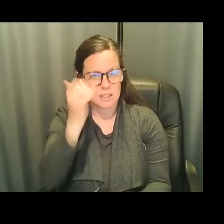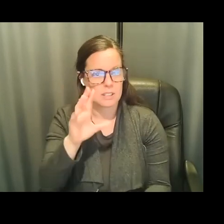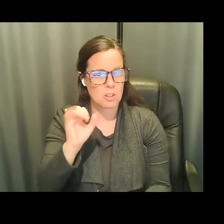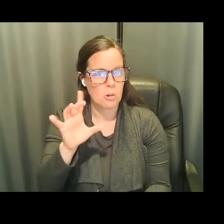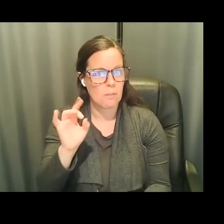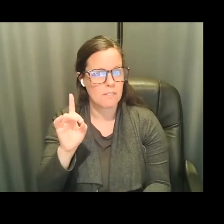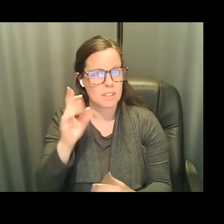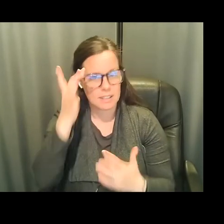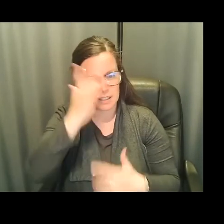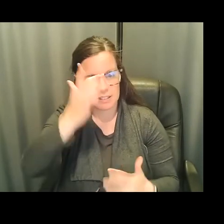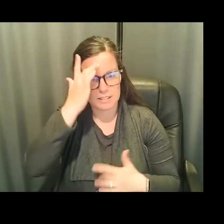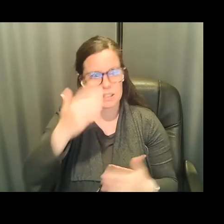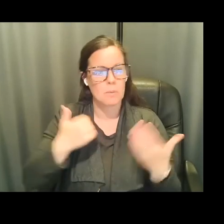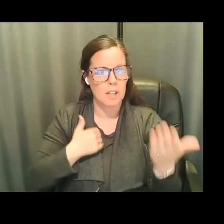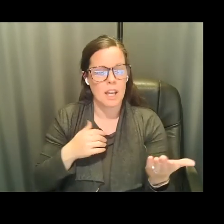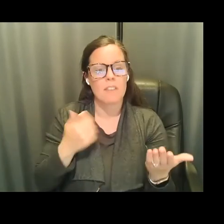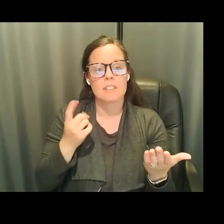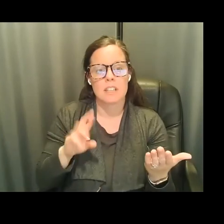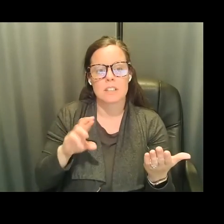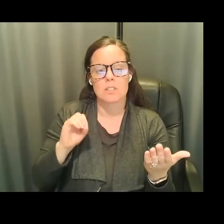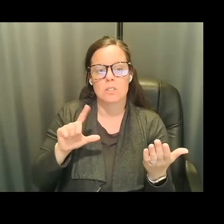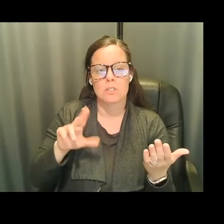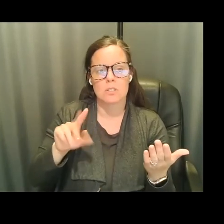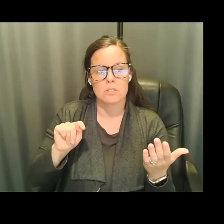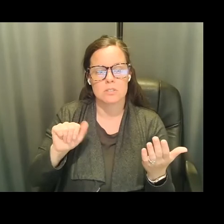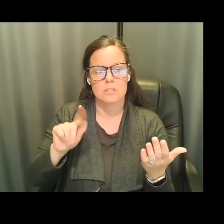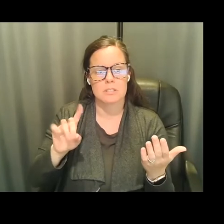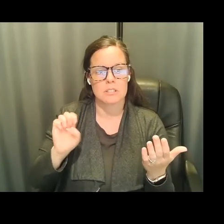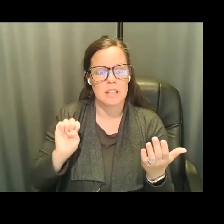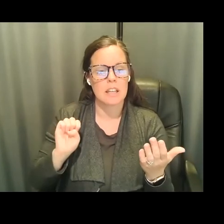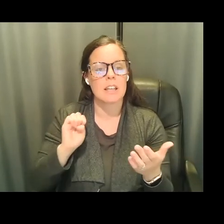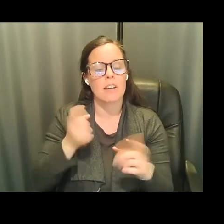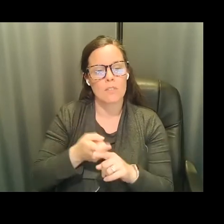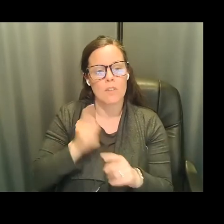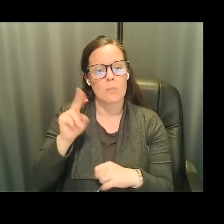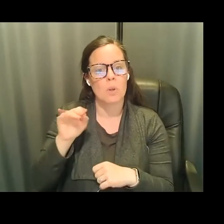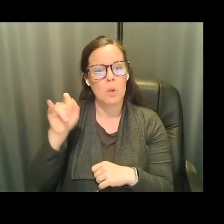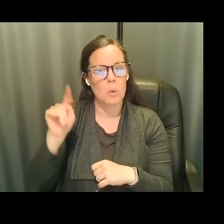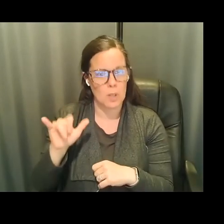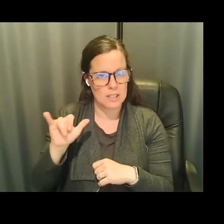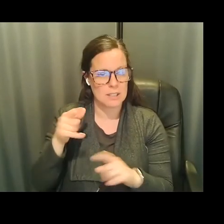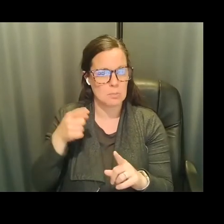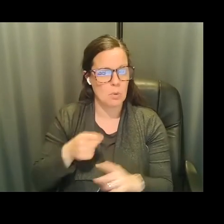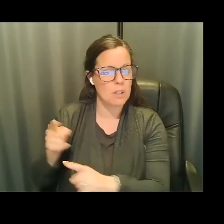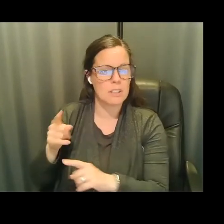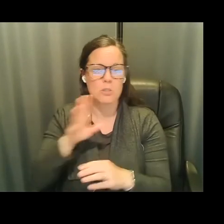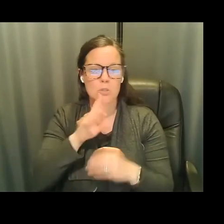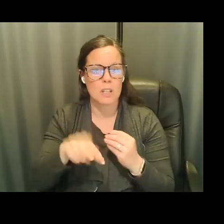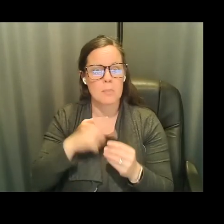do have Dr. Olutade from UnityPoint here to talk with us about what he's seeing with their younger